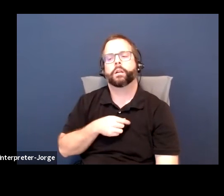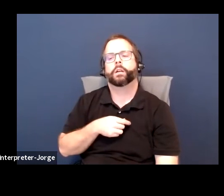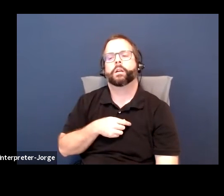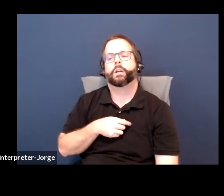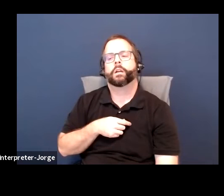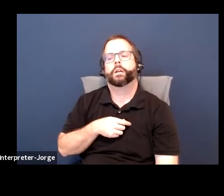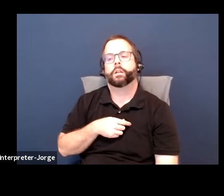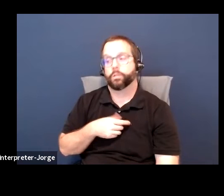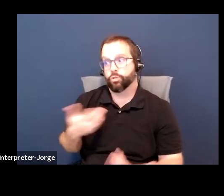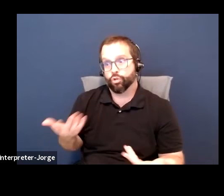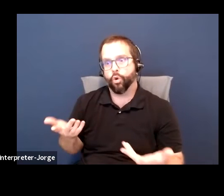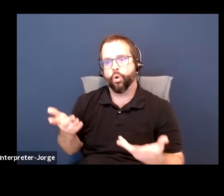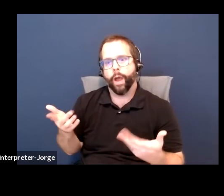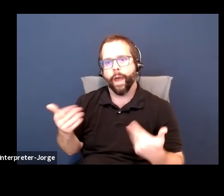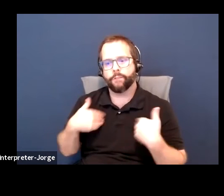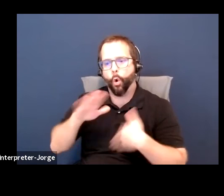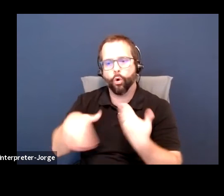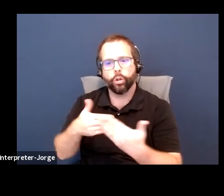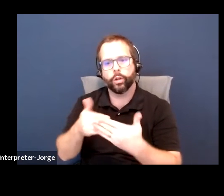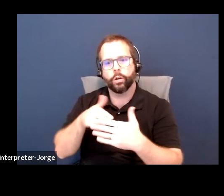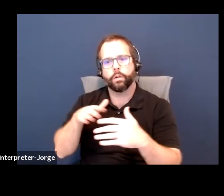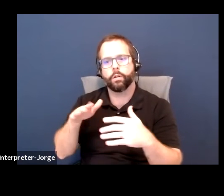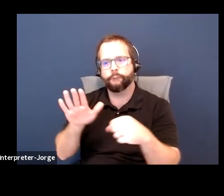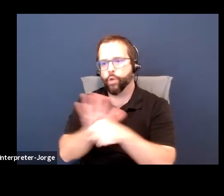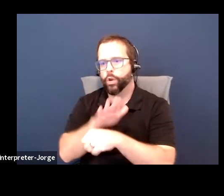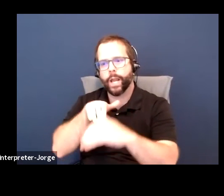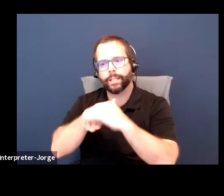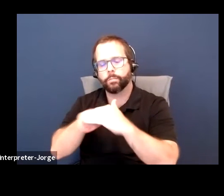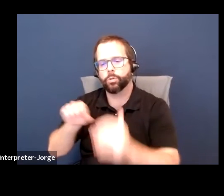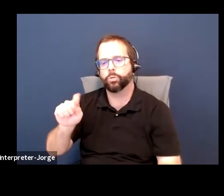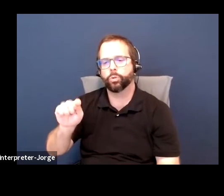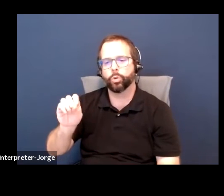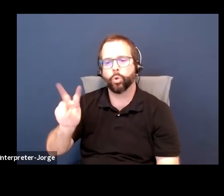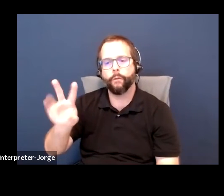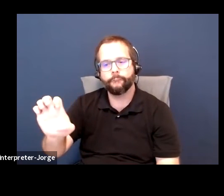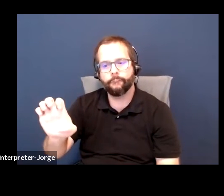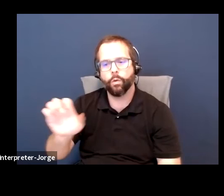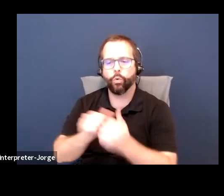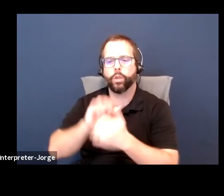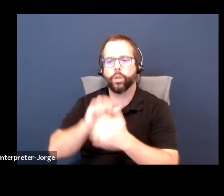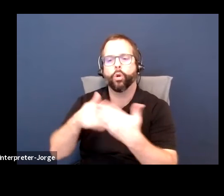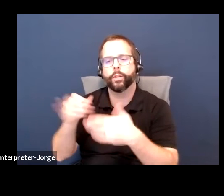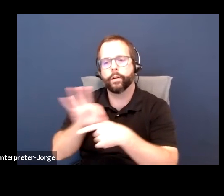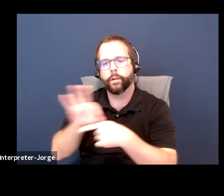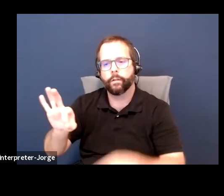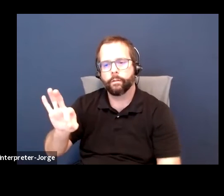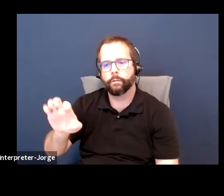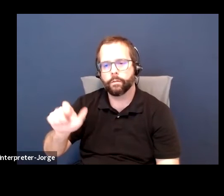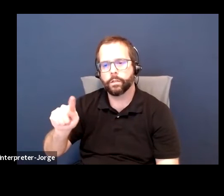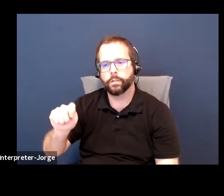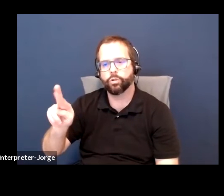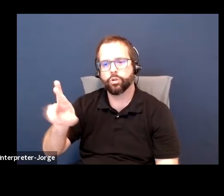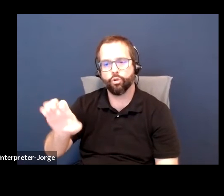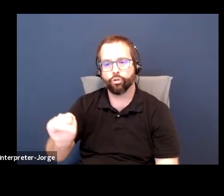have the fully accessible stove, all the accessible features that you would want within